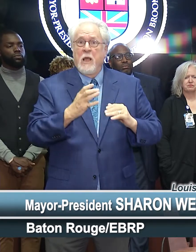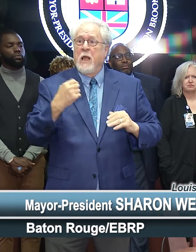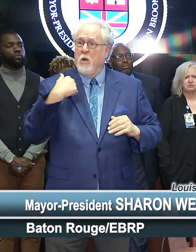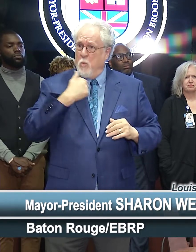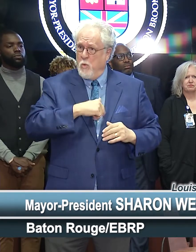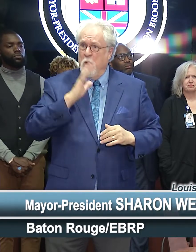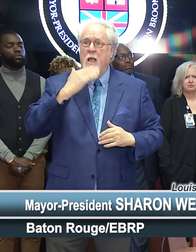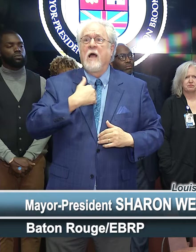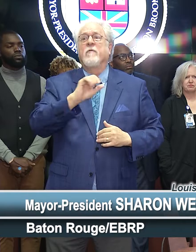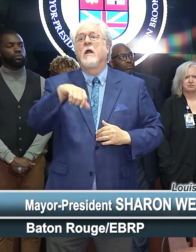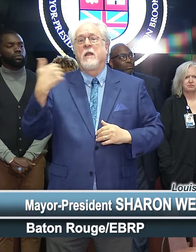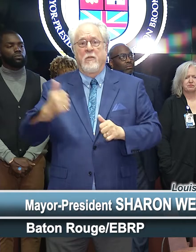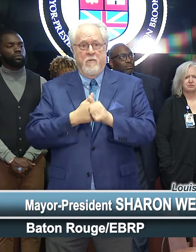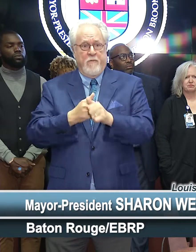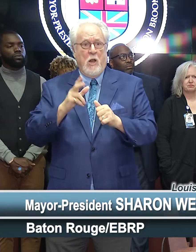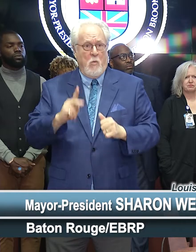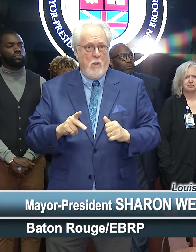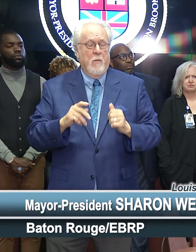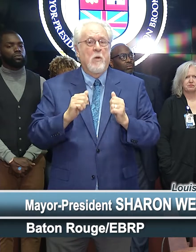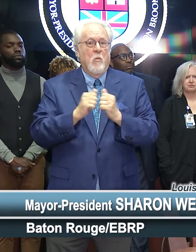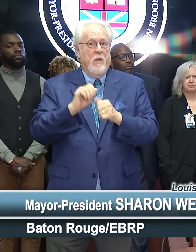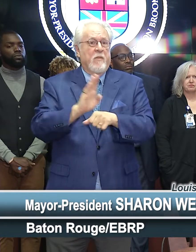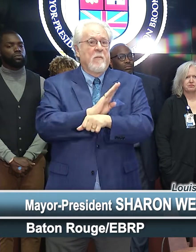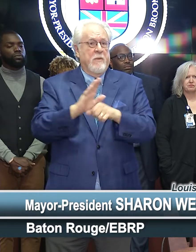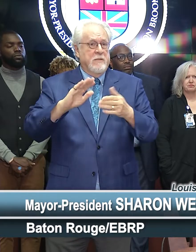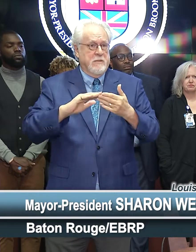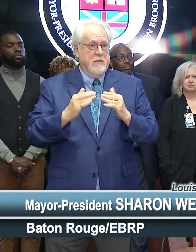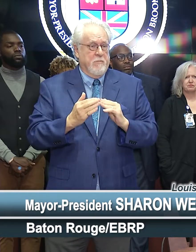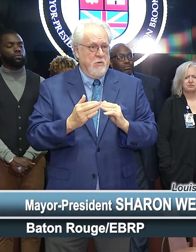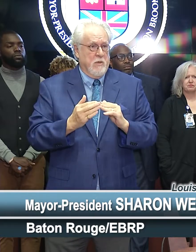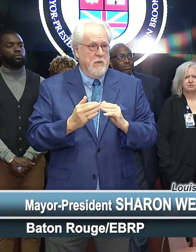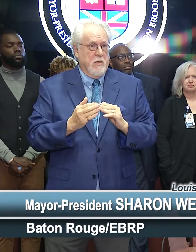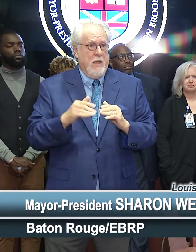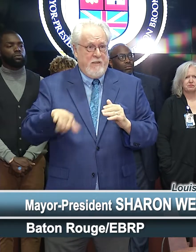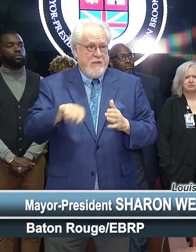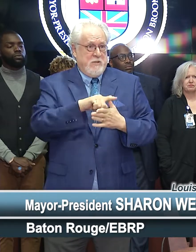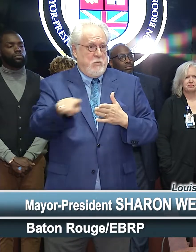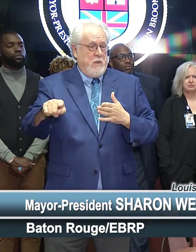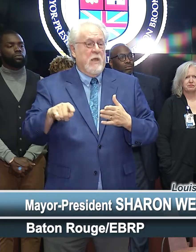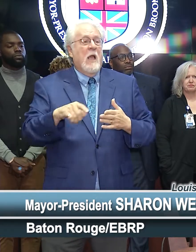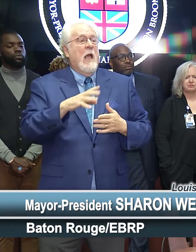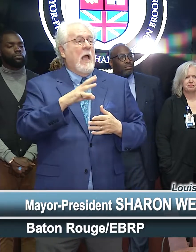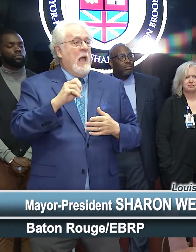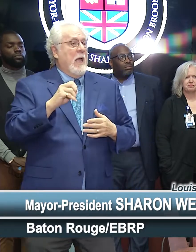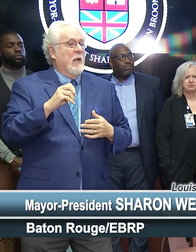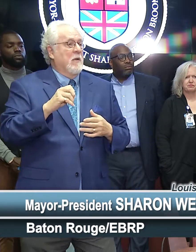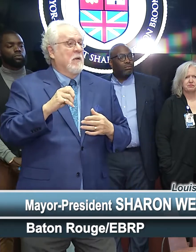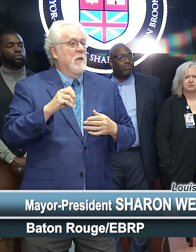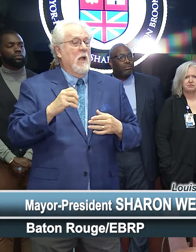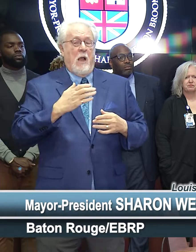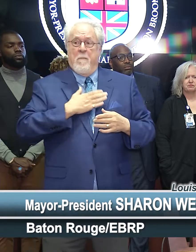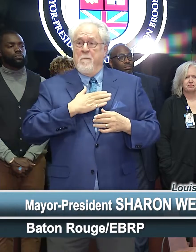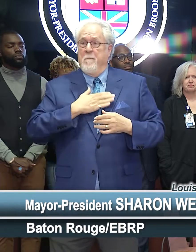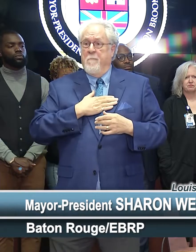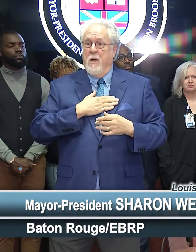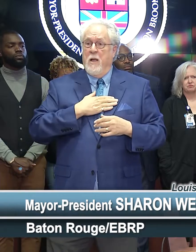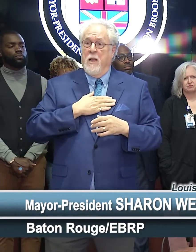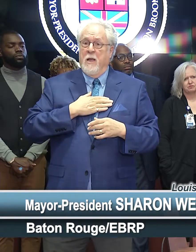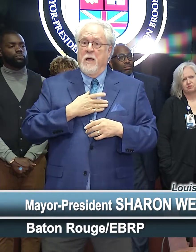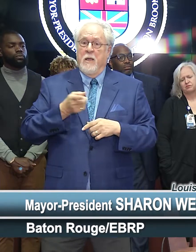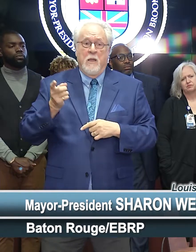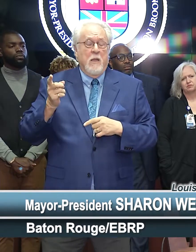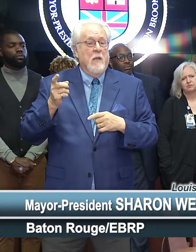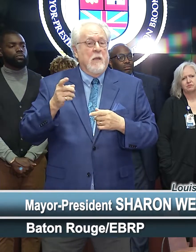will have another follow-up with the business community this week. And so it is my admonition